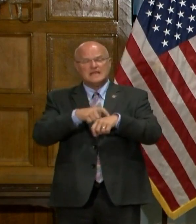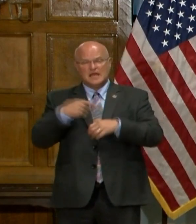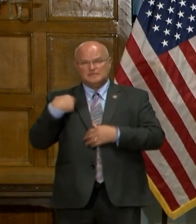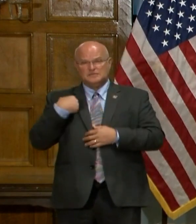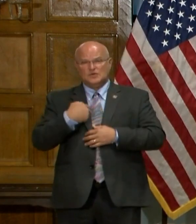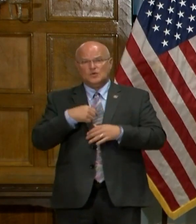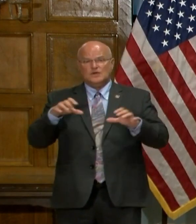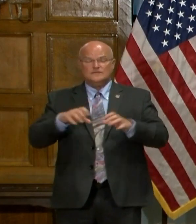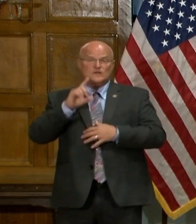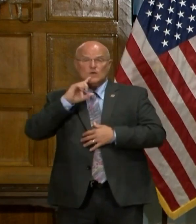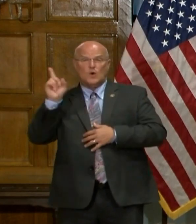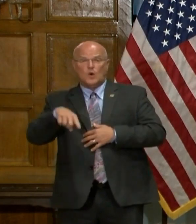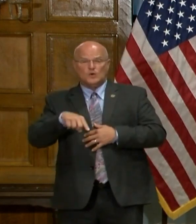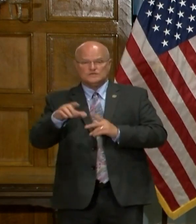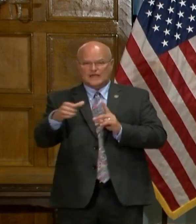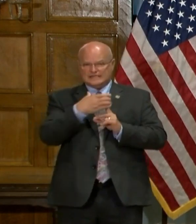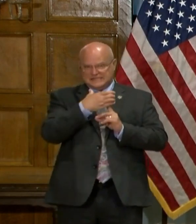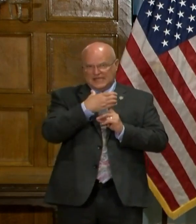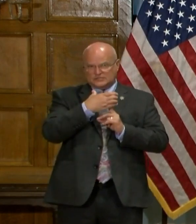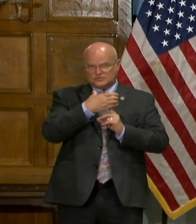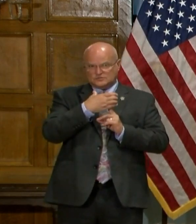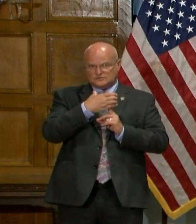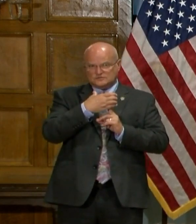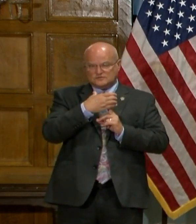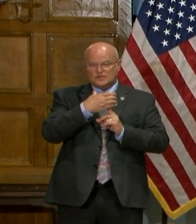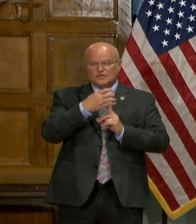we've done orders of isolation